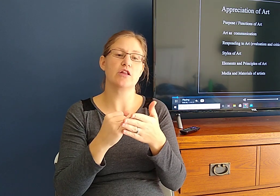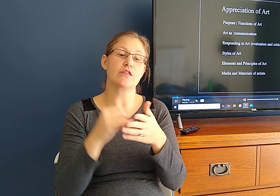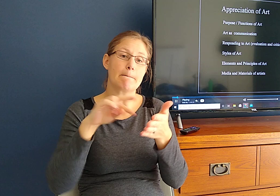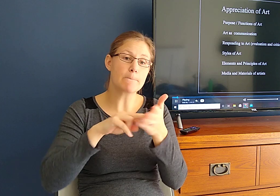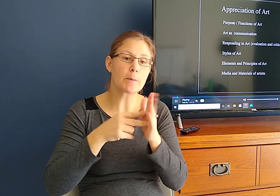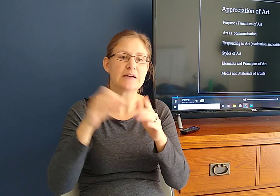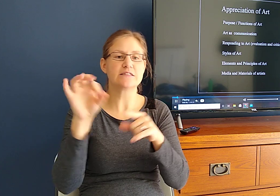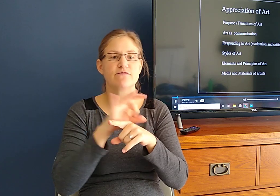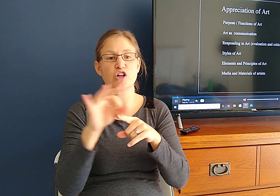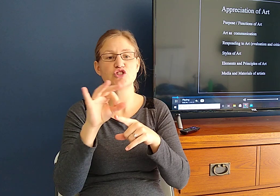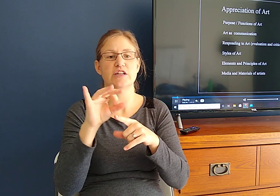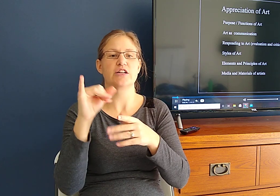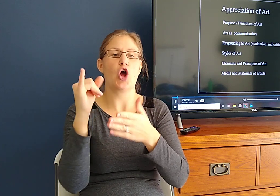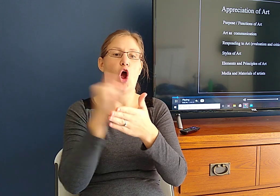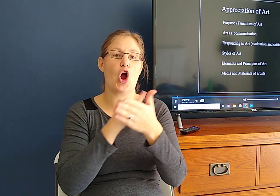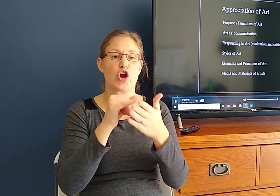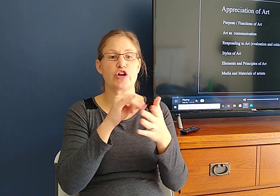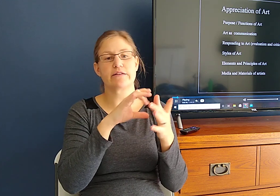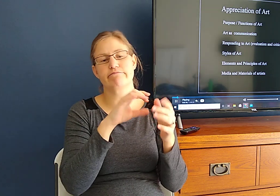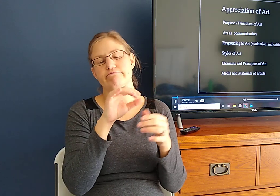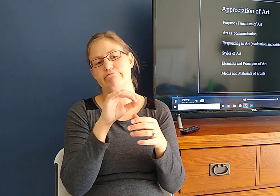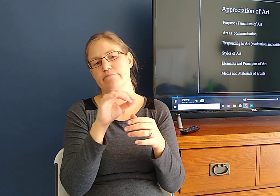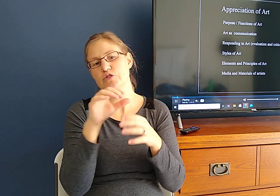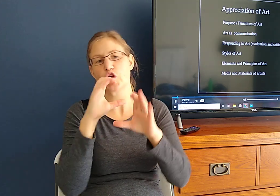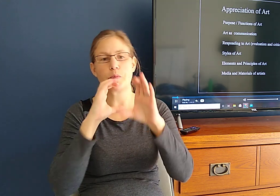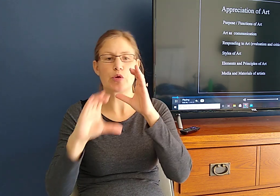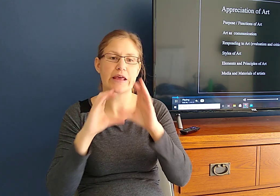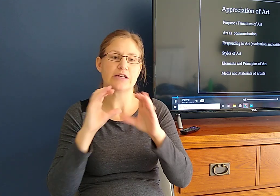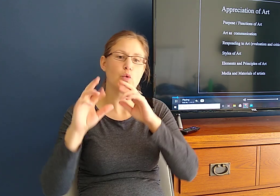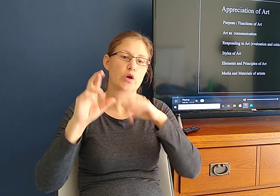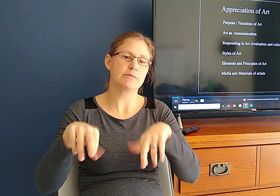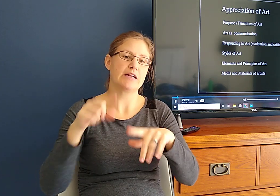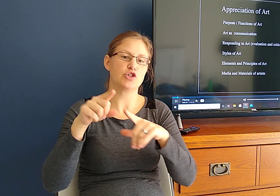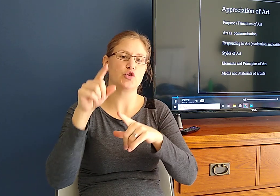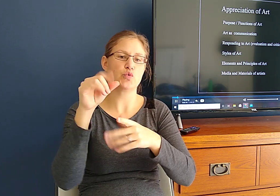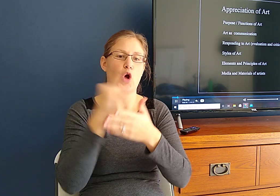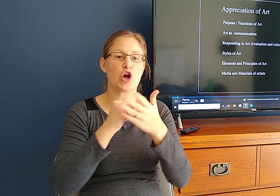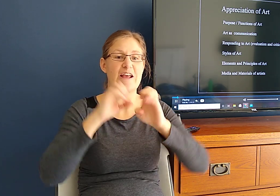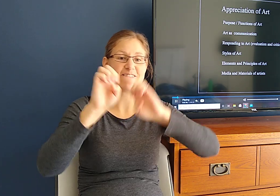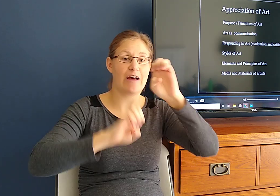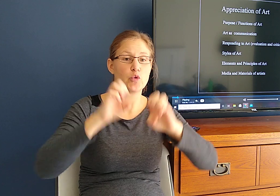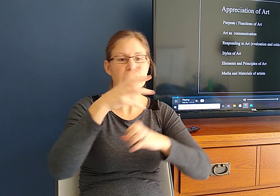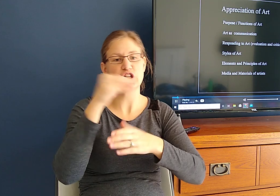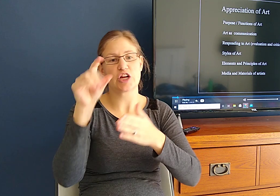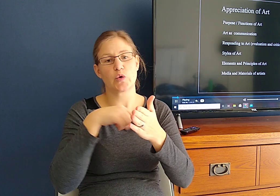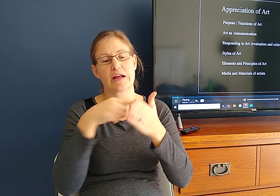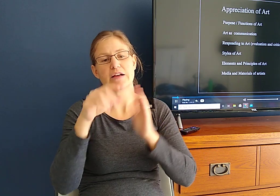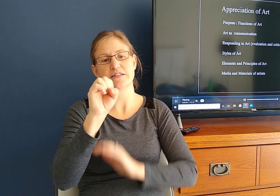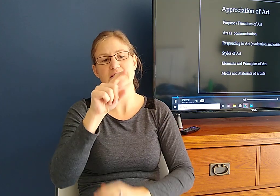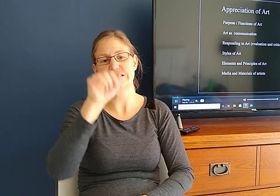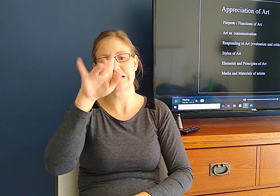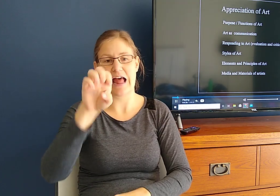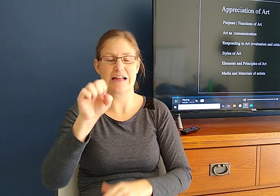artist communication, responding to art, in evaluation and criticism, styles of art, elements